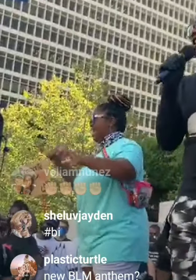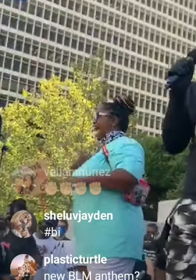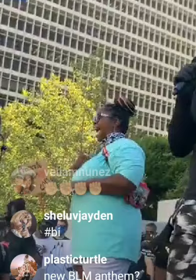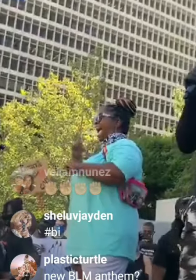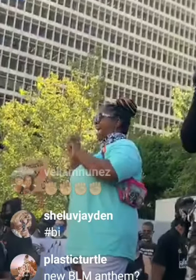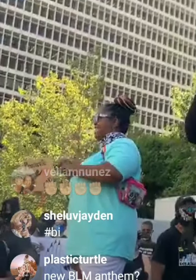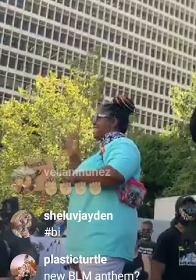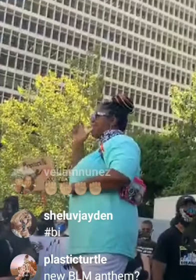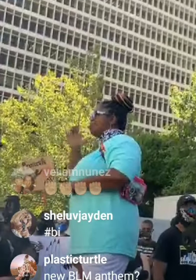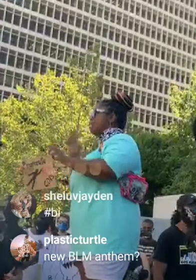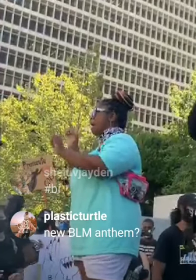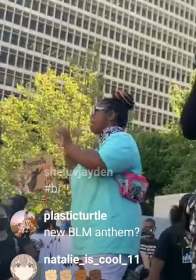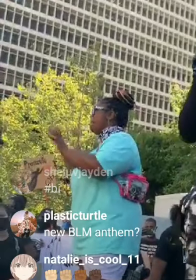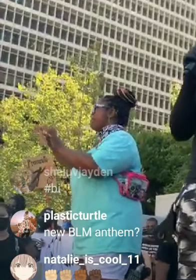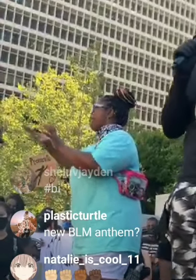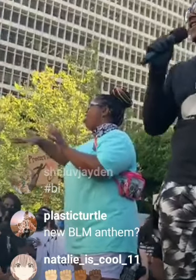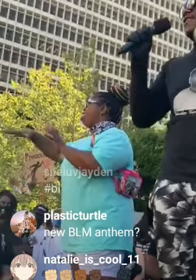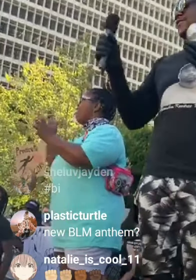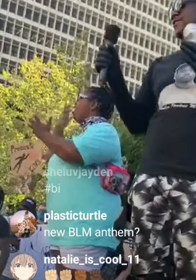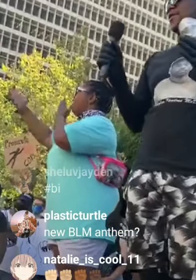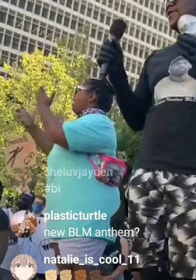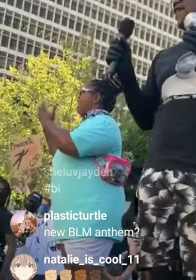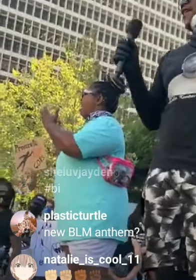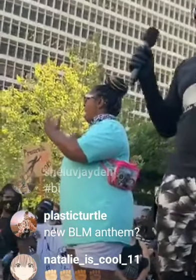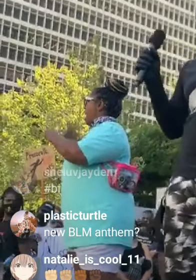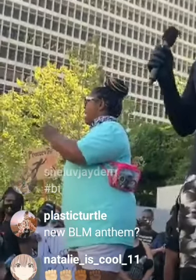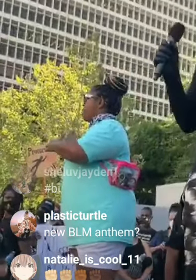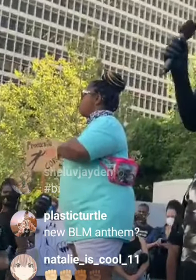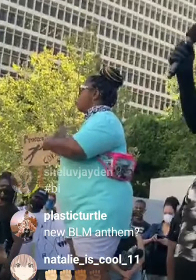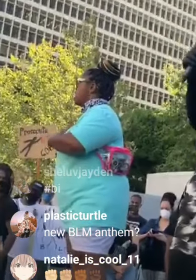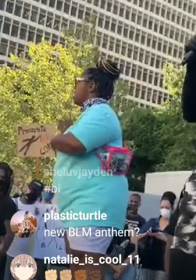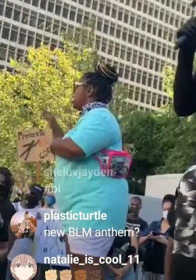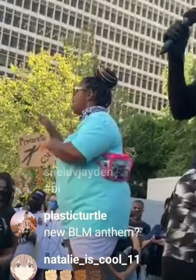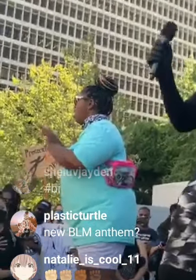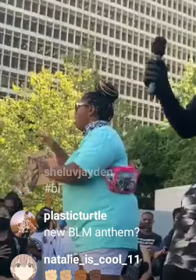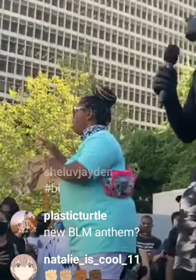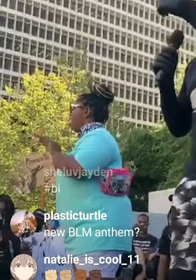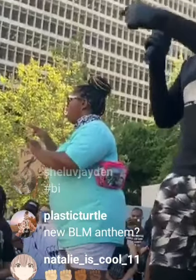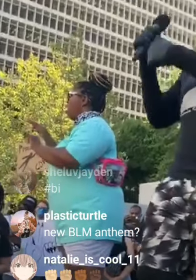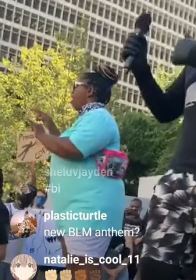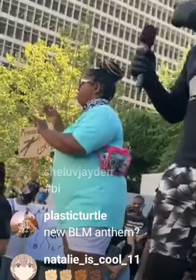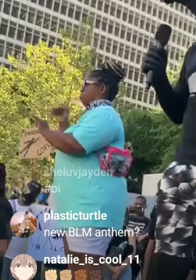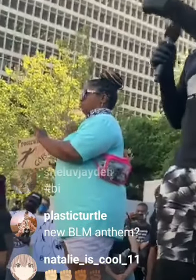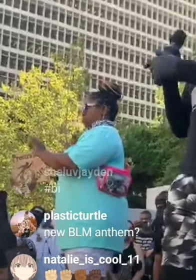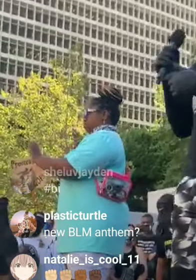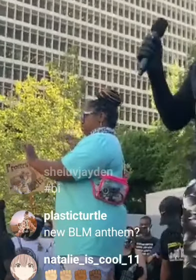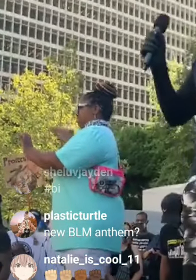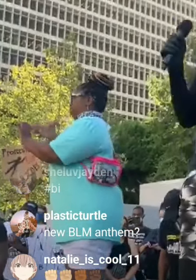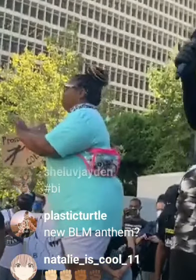hear my people crying. I can't breathe. Come on. how I'm in